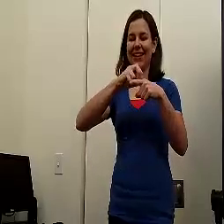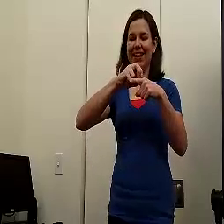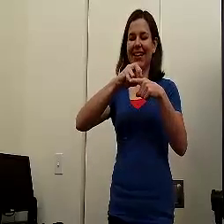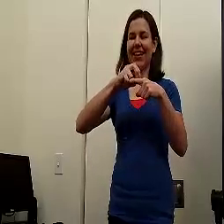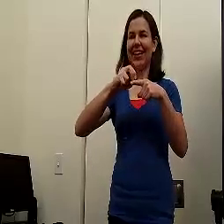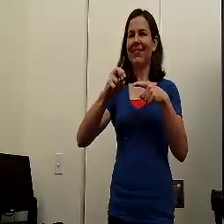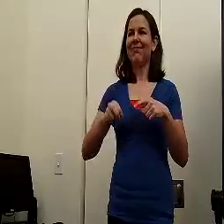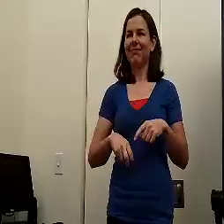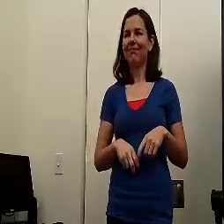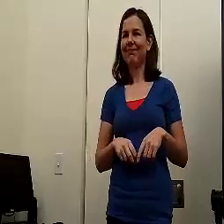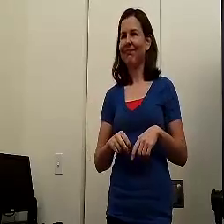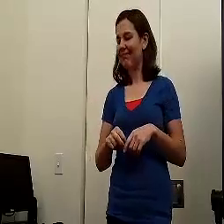like an so end. just so that